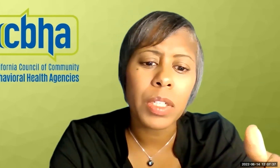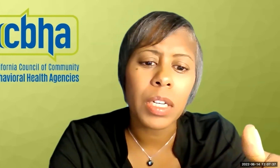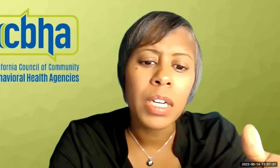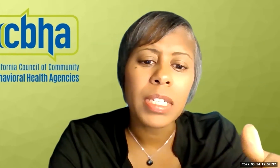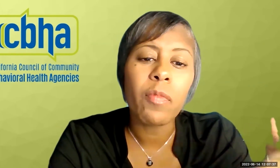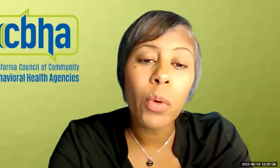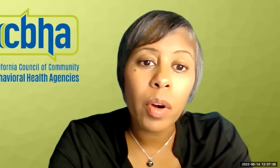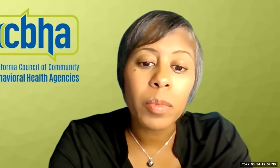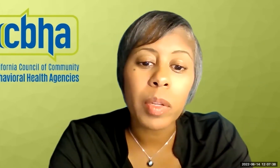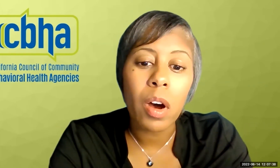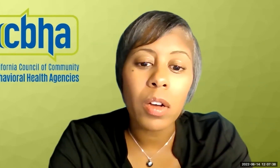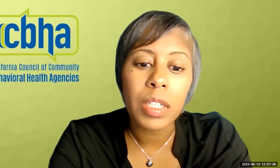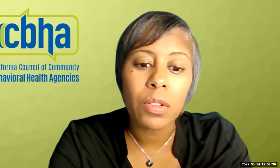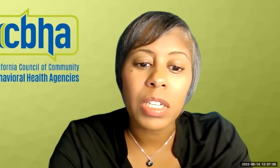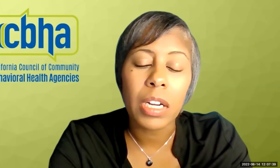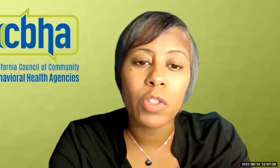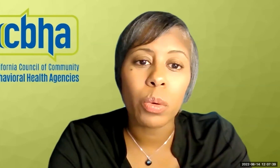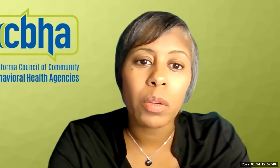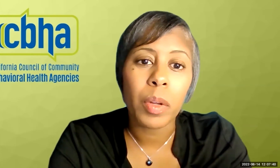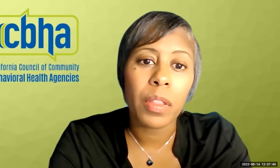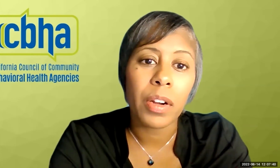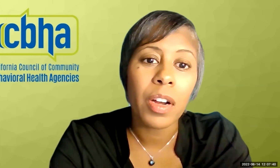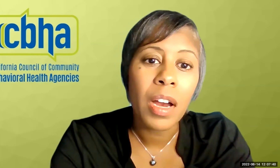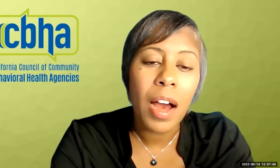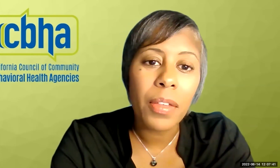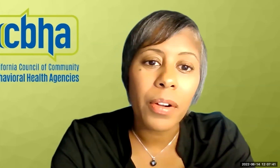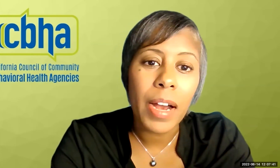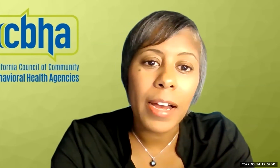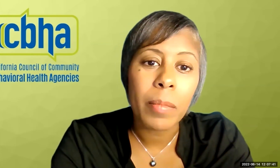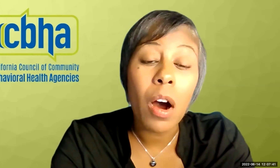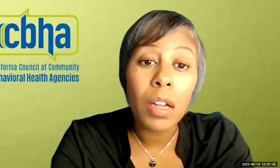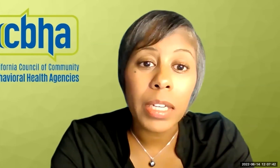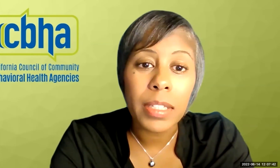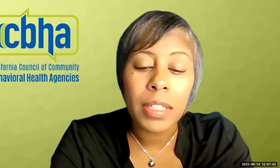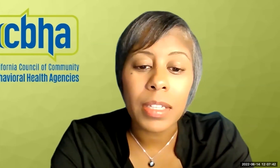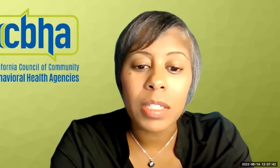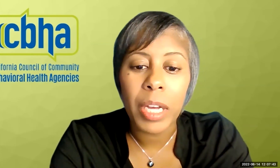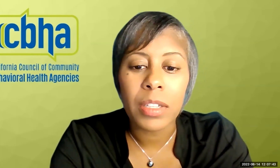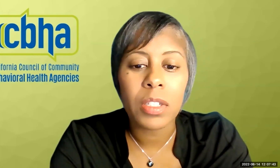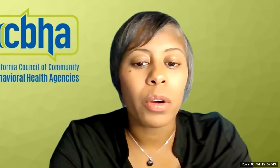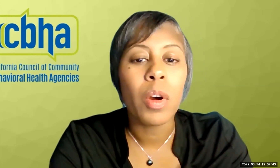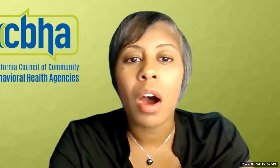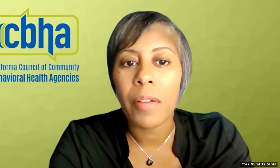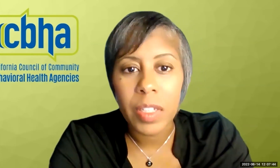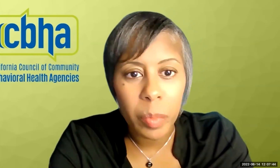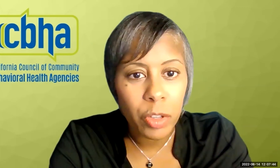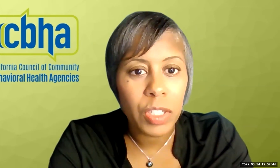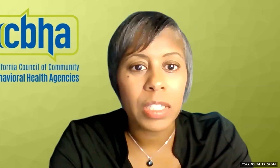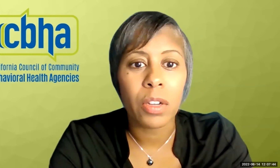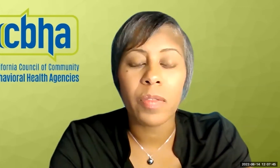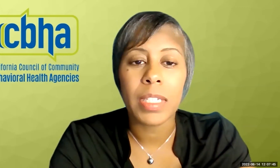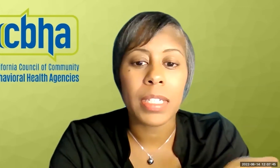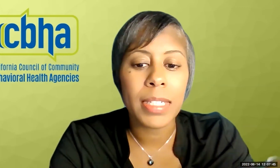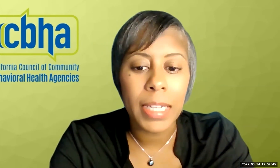we've hosted some forums with call centers to kind of join with their other colleagues in this space. So Office of